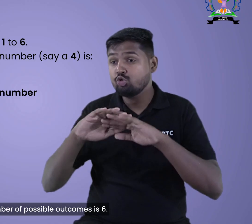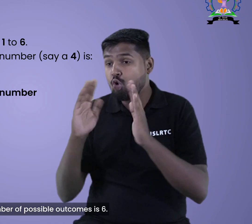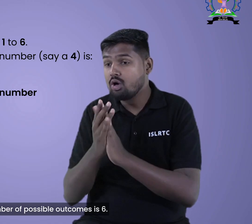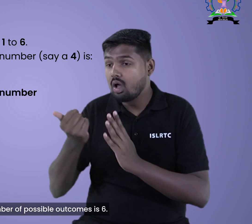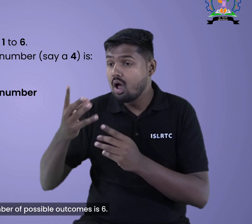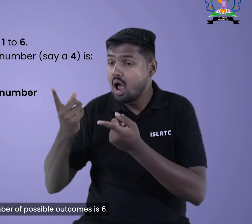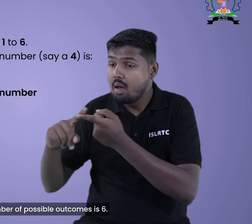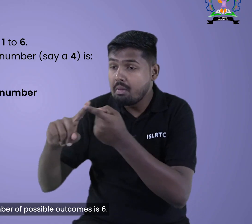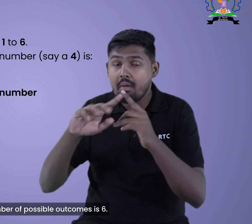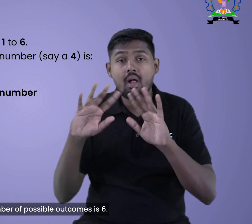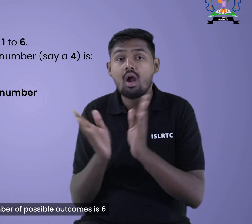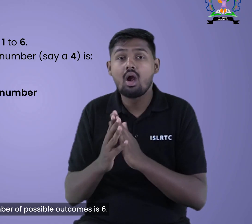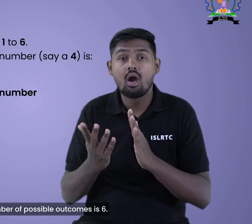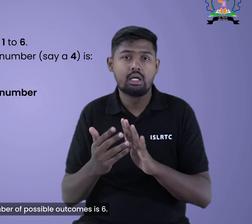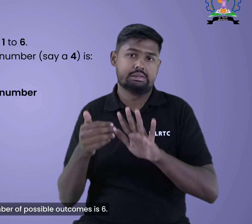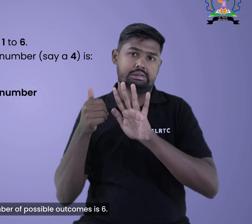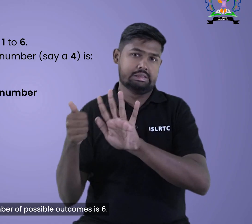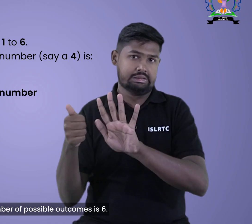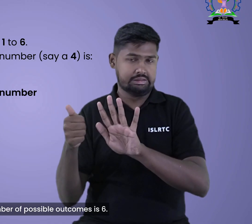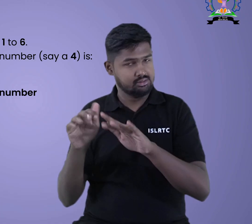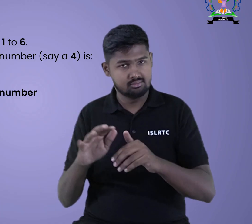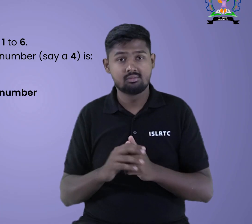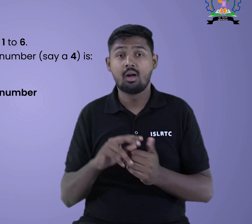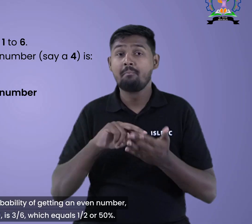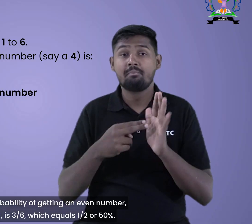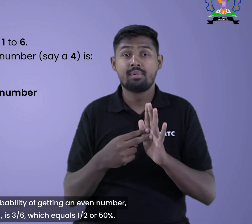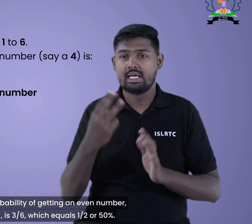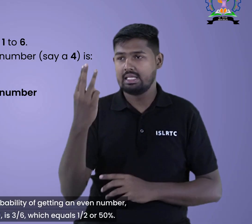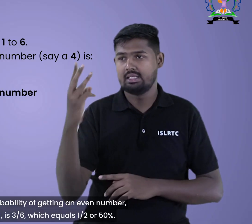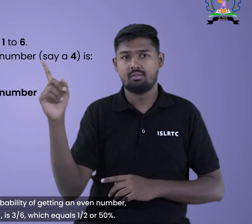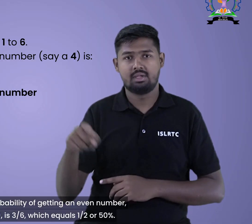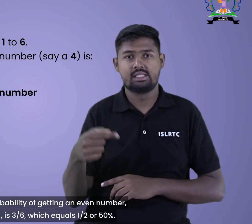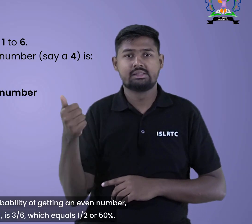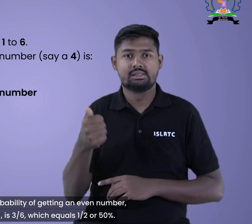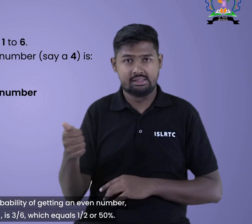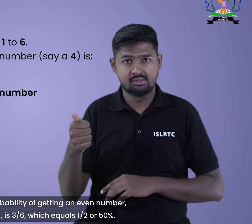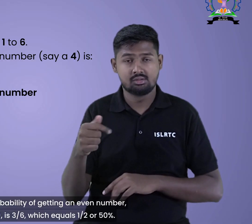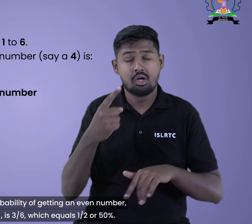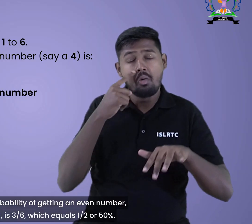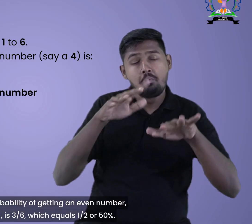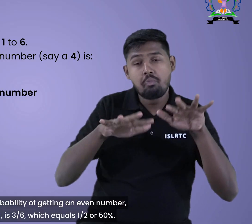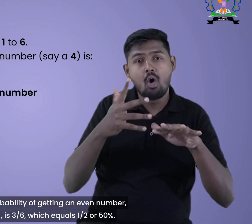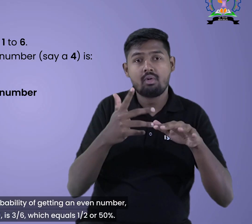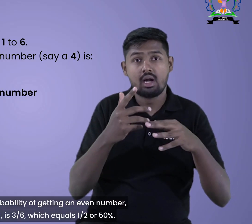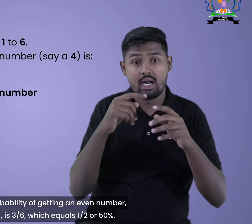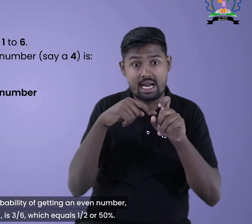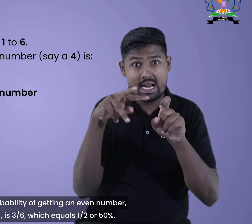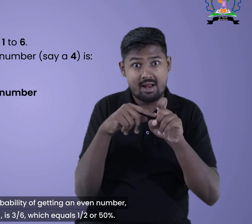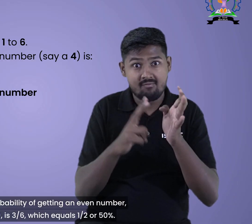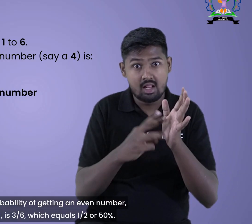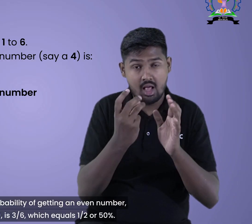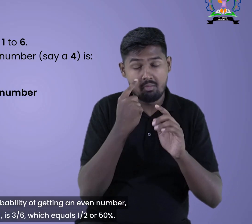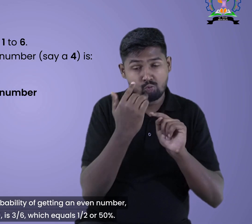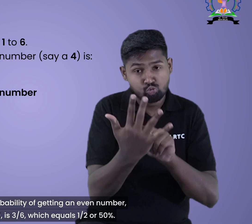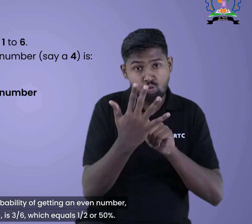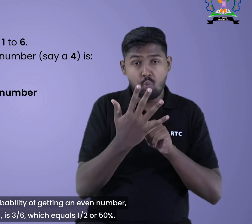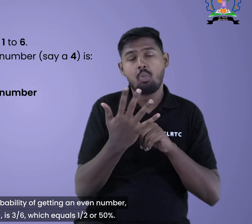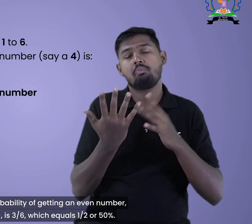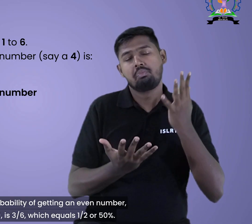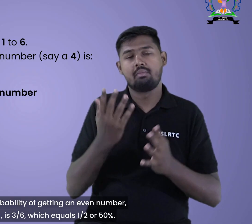possible outcomes is 6. This means the probability of getting an even number is 3 by 6,